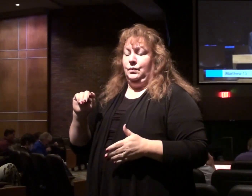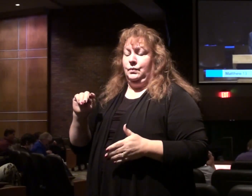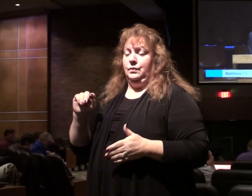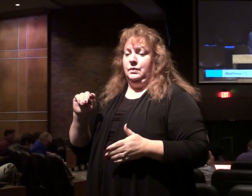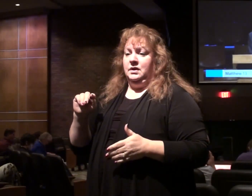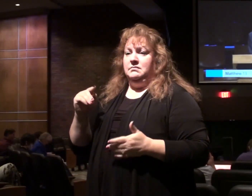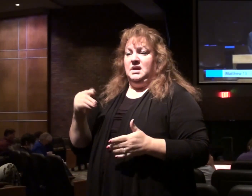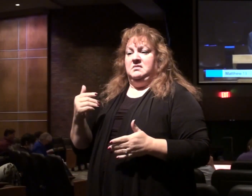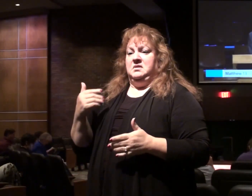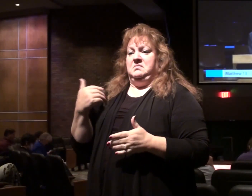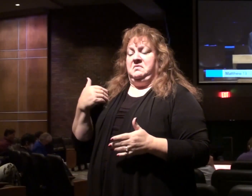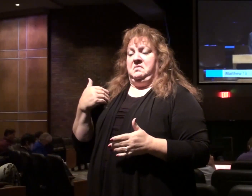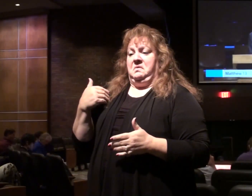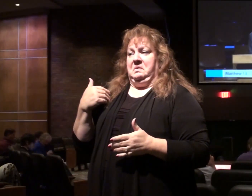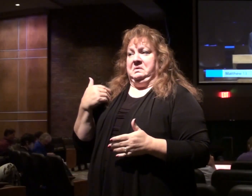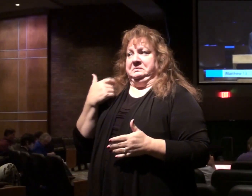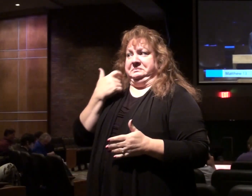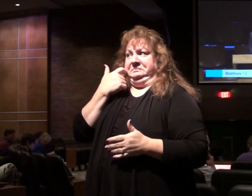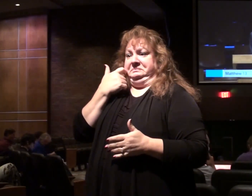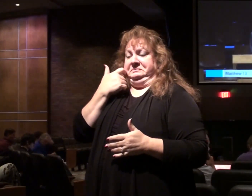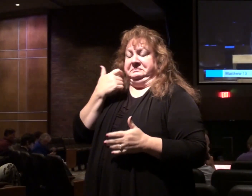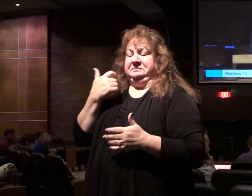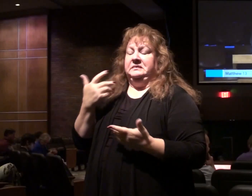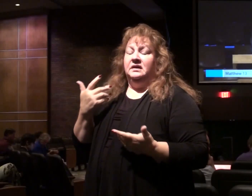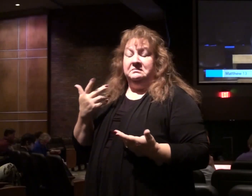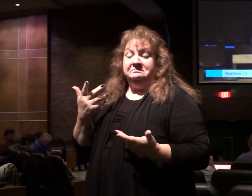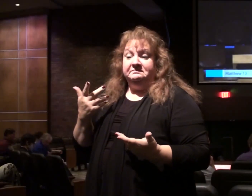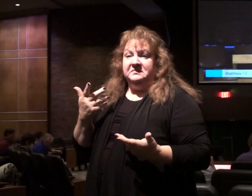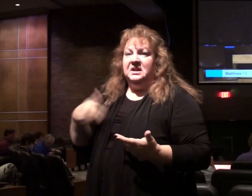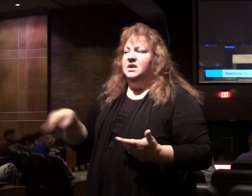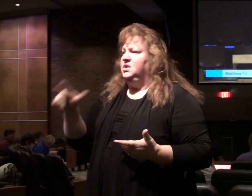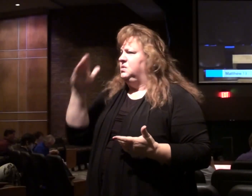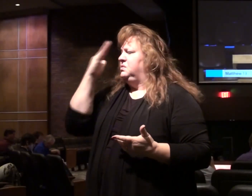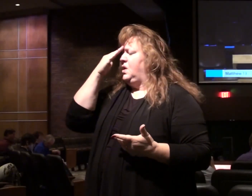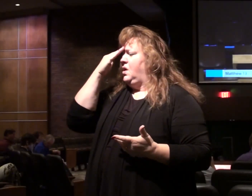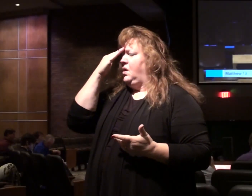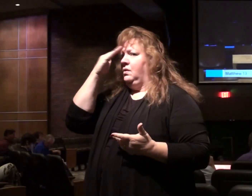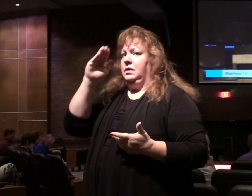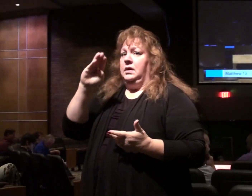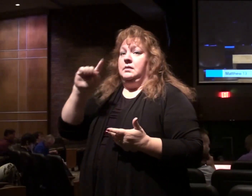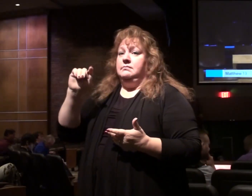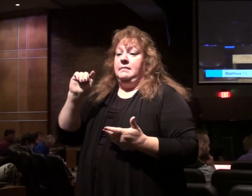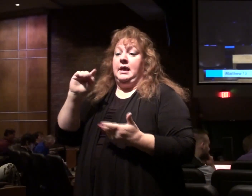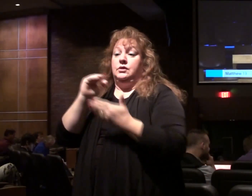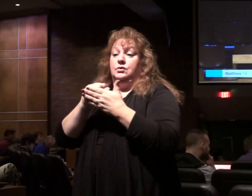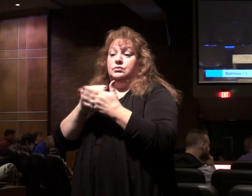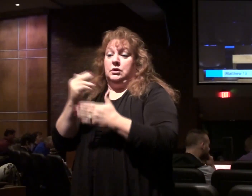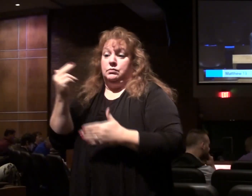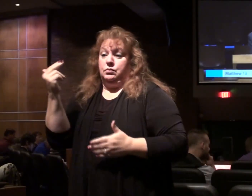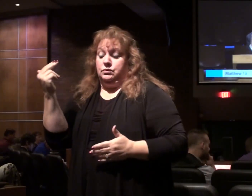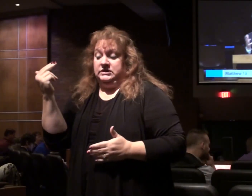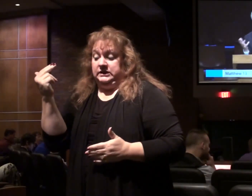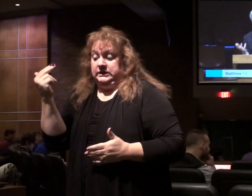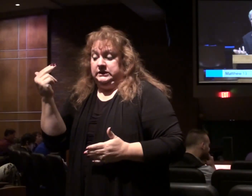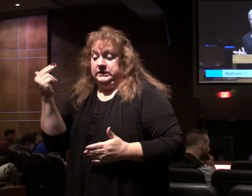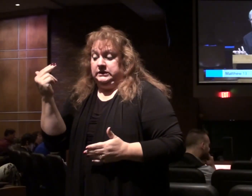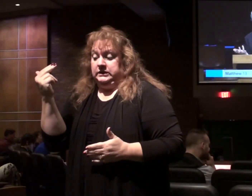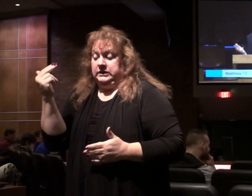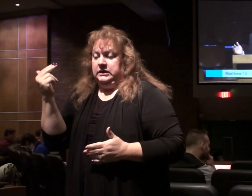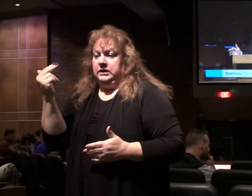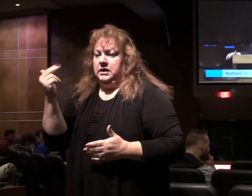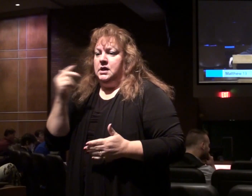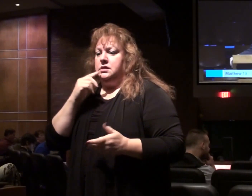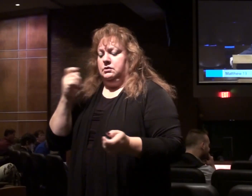it sometime in the not too distant past, you're aware that when we come to Matthew chapter 13, we undergo